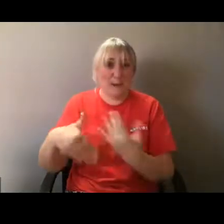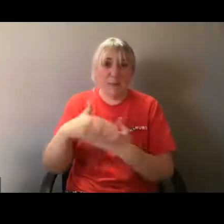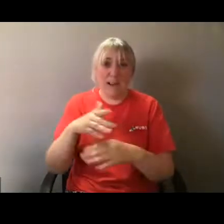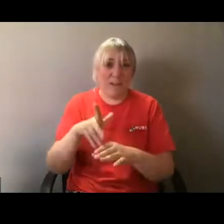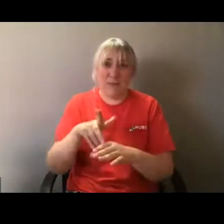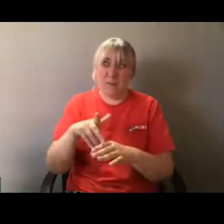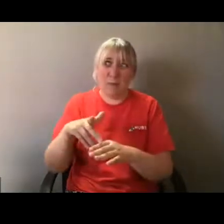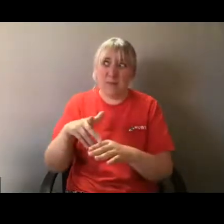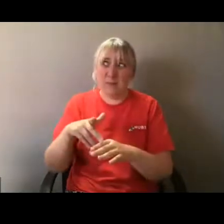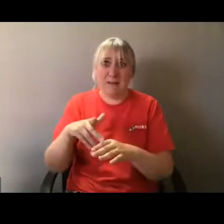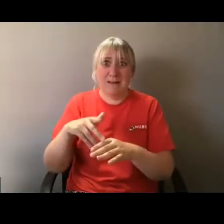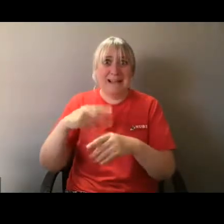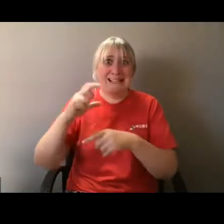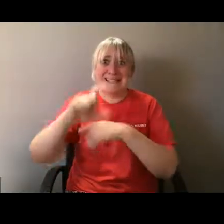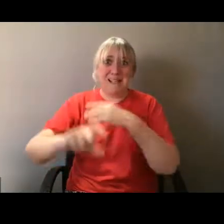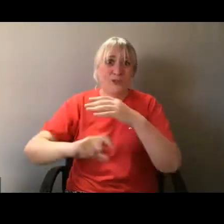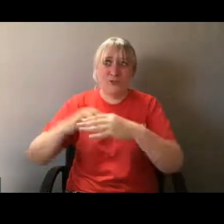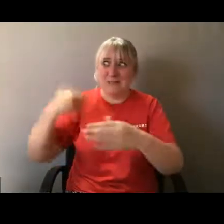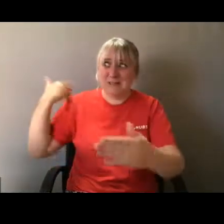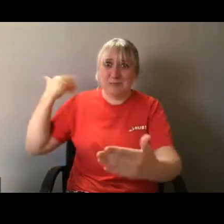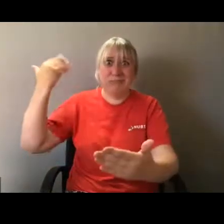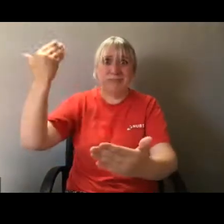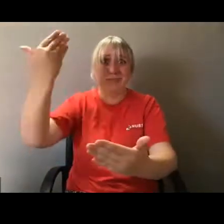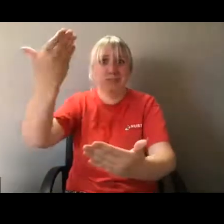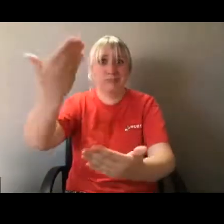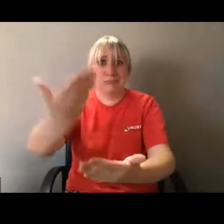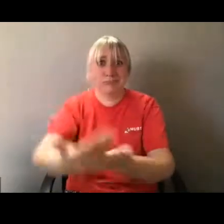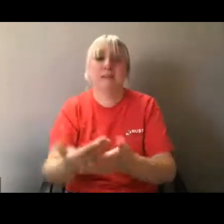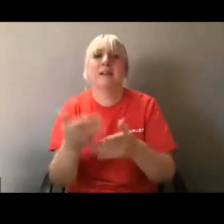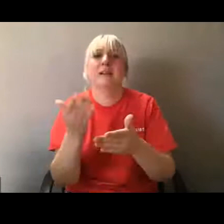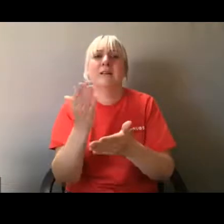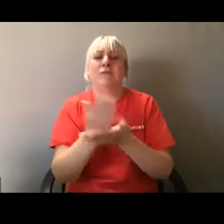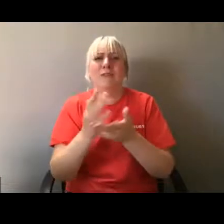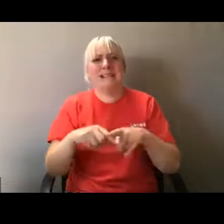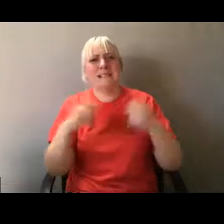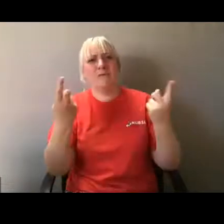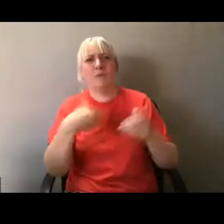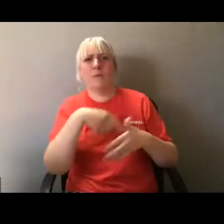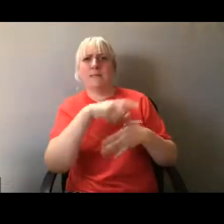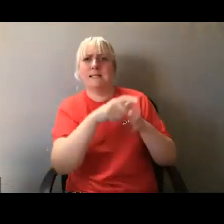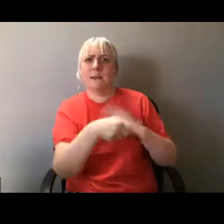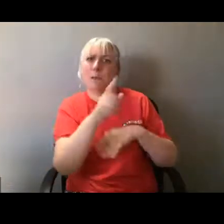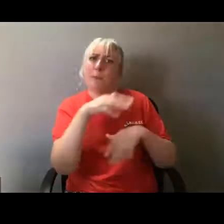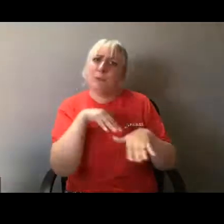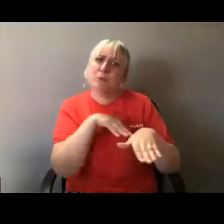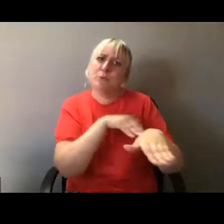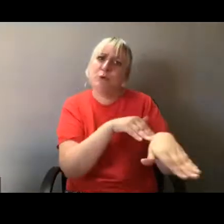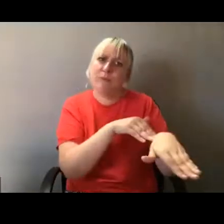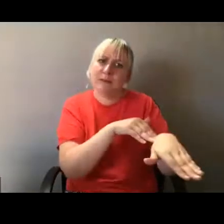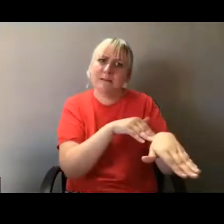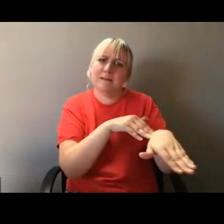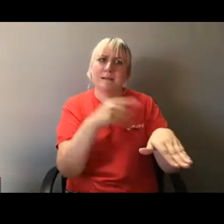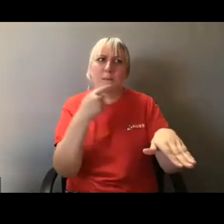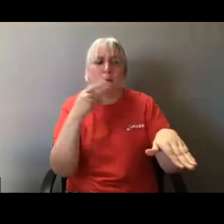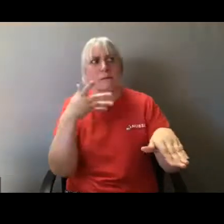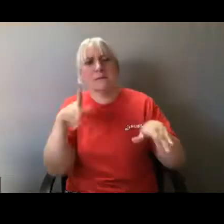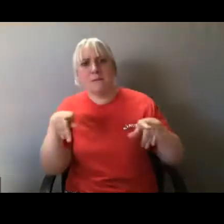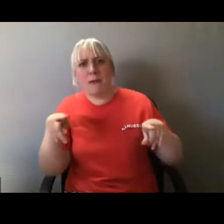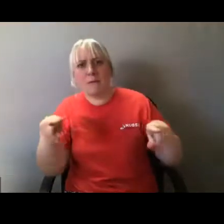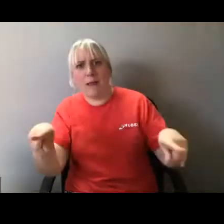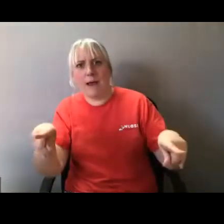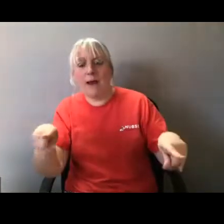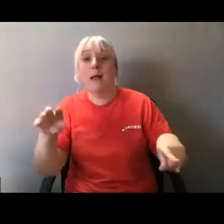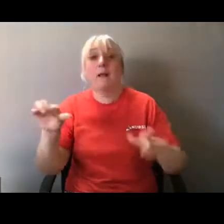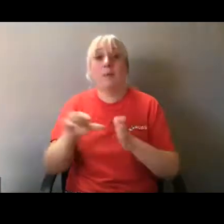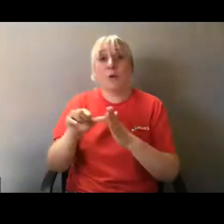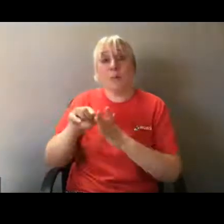and it's kind of unparalleled to the wider disabled people's movement. Now, we often don't think of ourselves as disabled